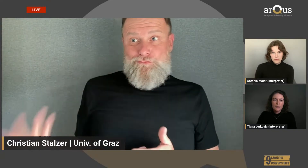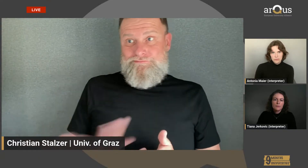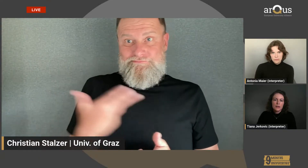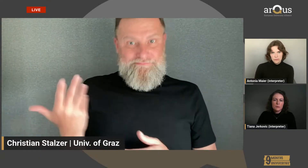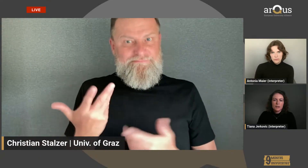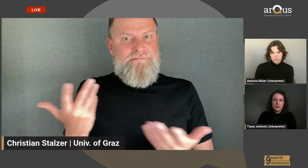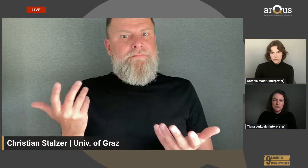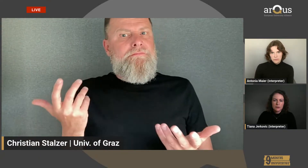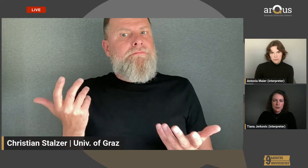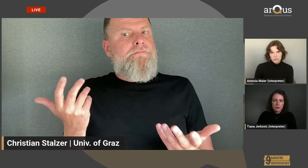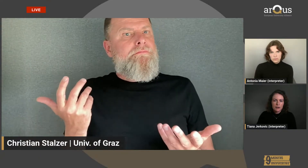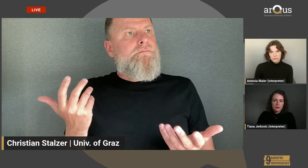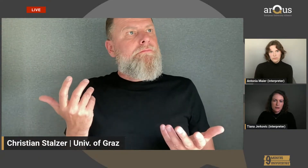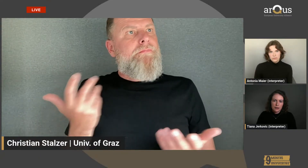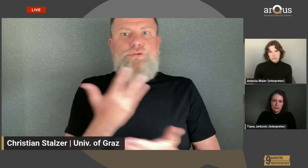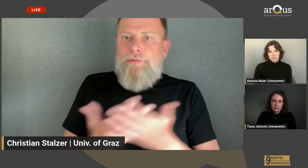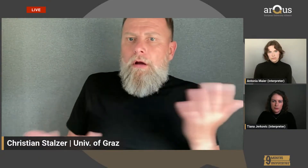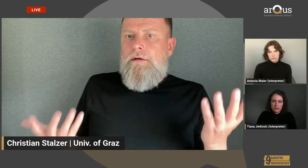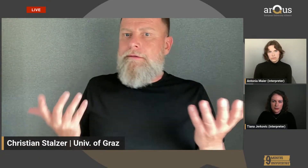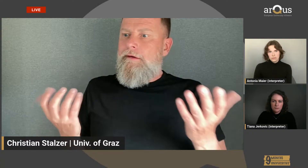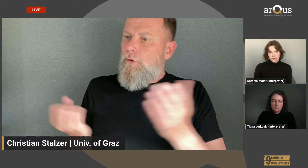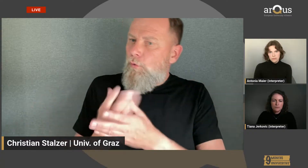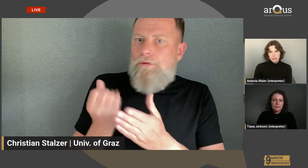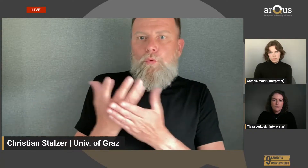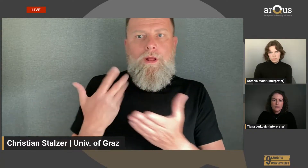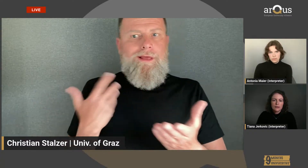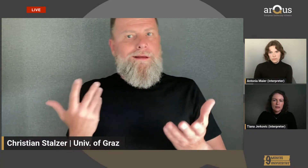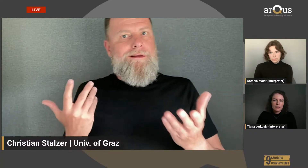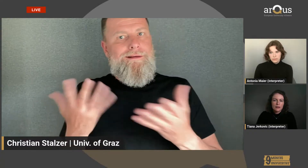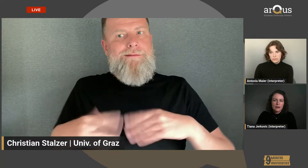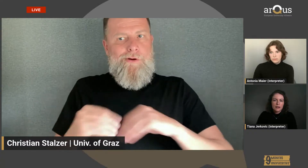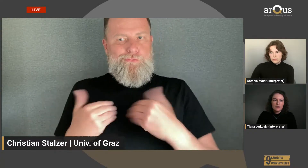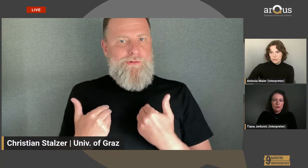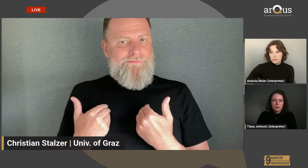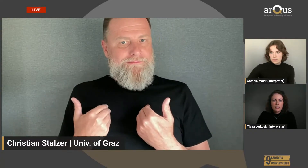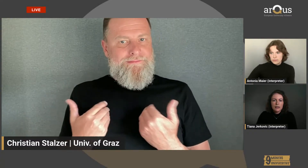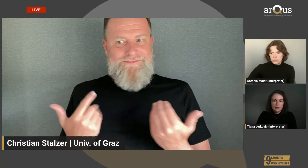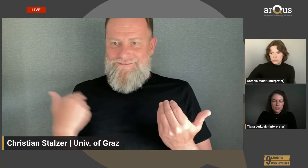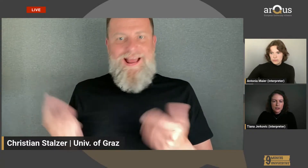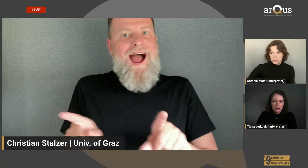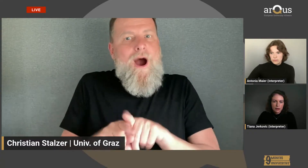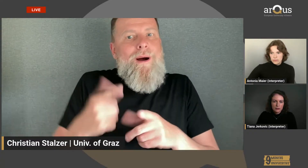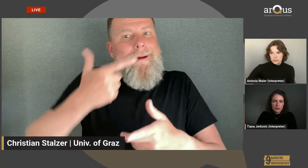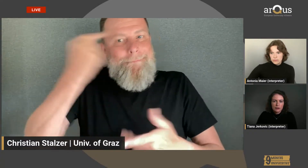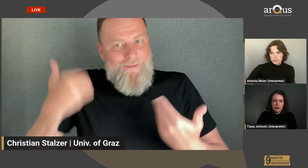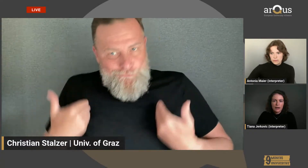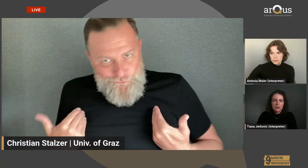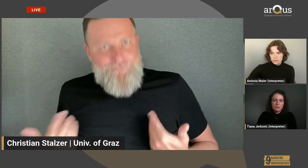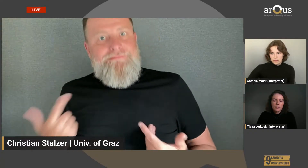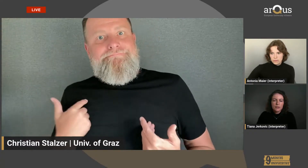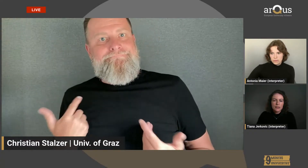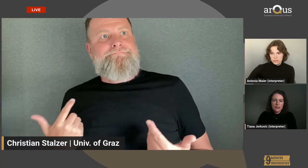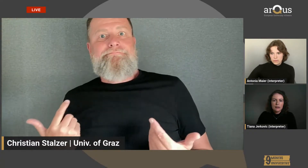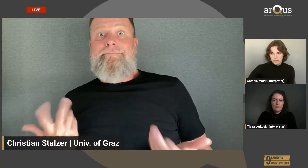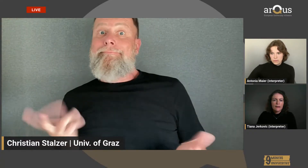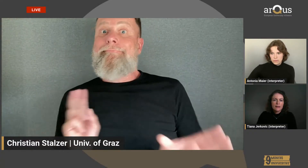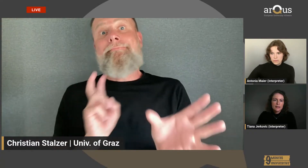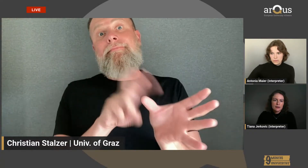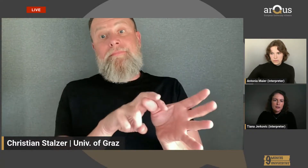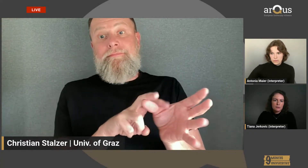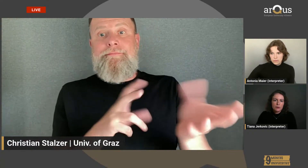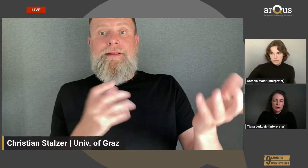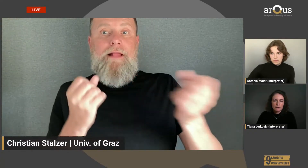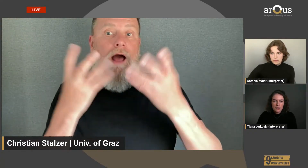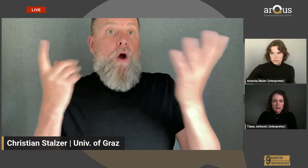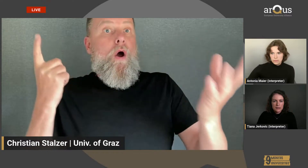term that is being used in parts of the deaf community. And so for me, language and culture and community, these